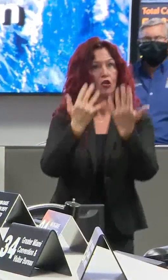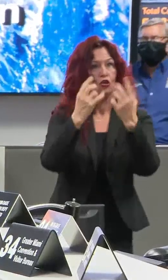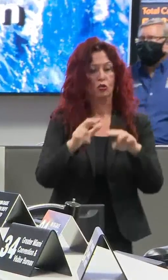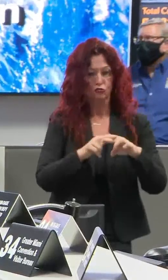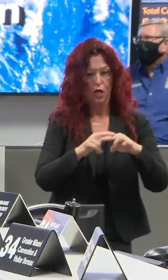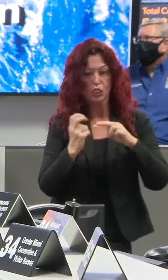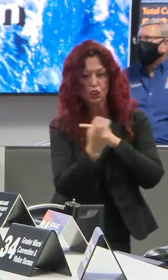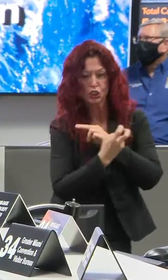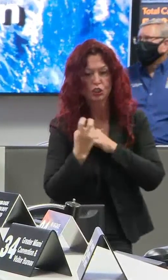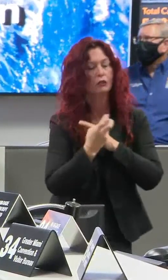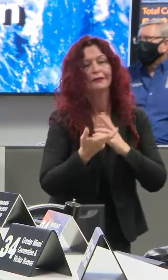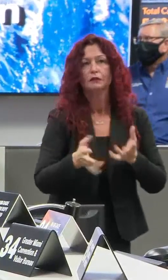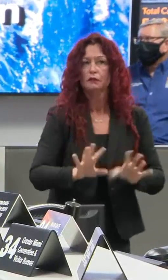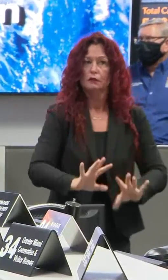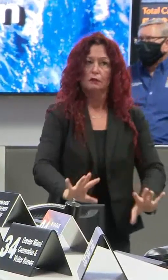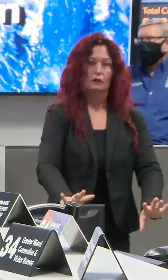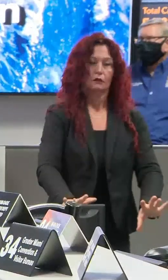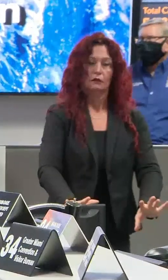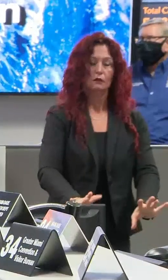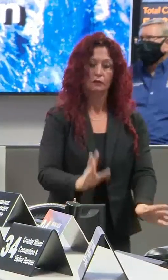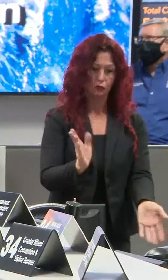All those are judgment calls, Doug.